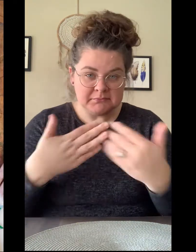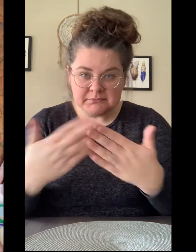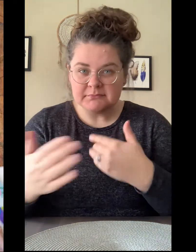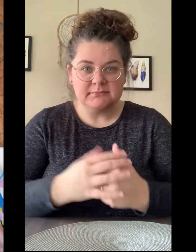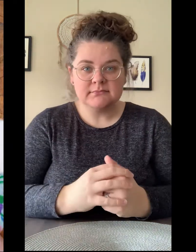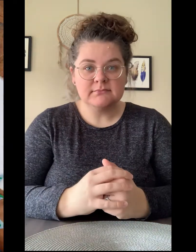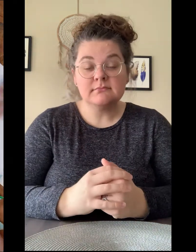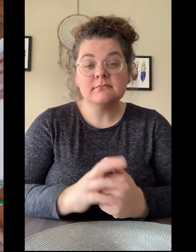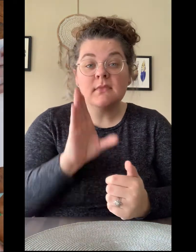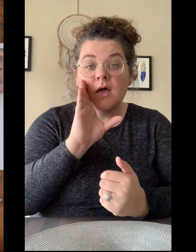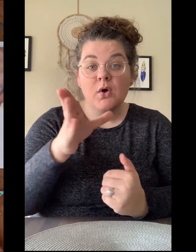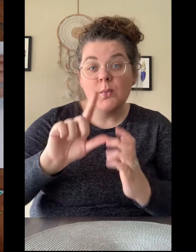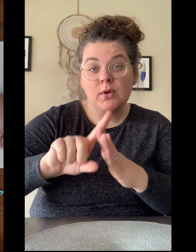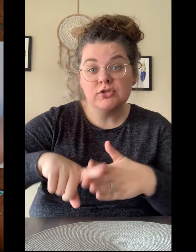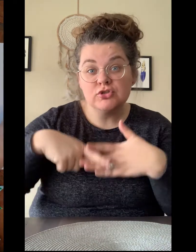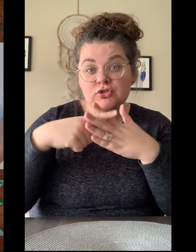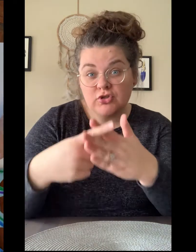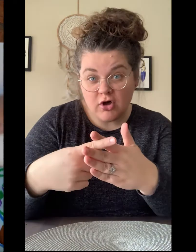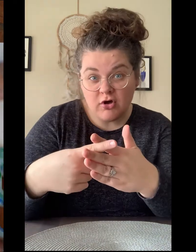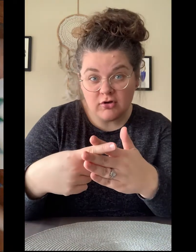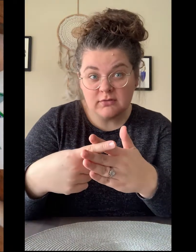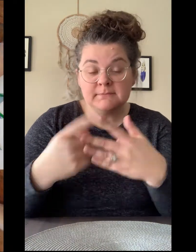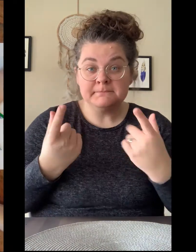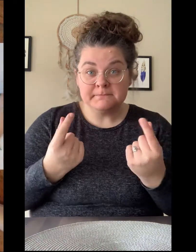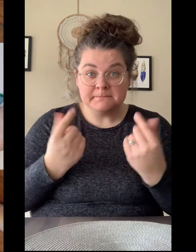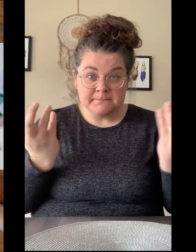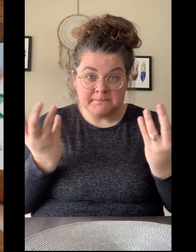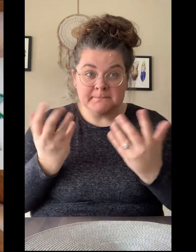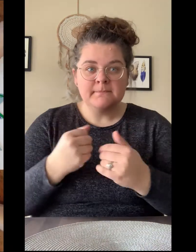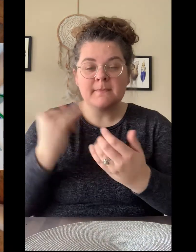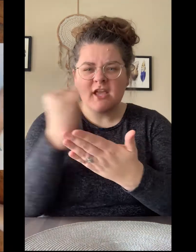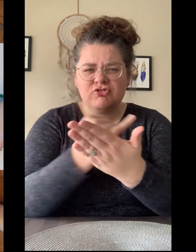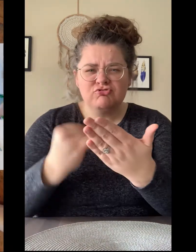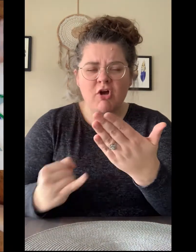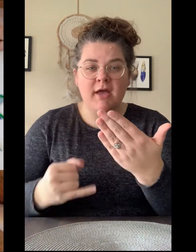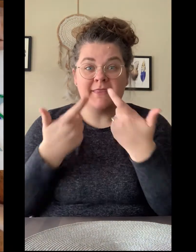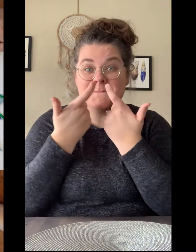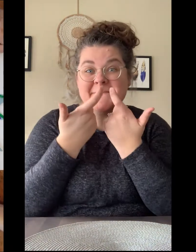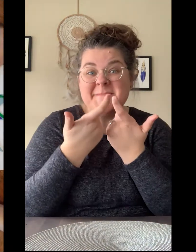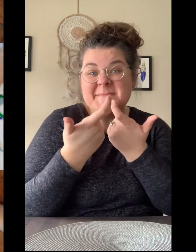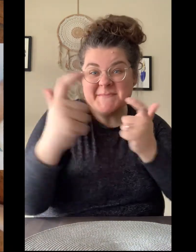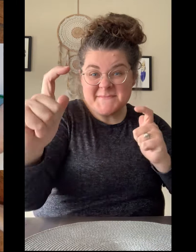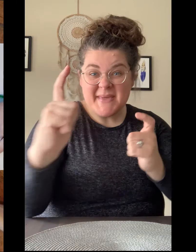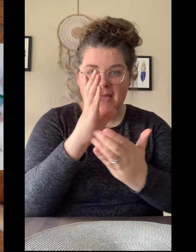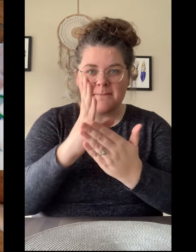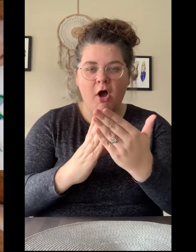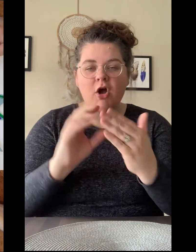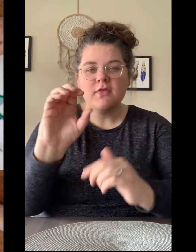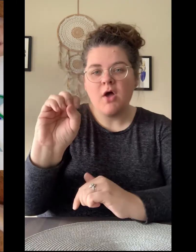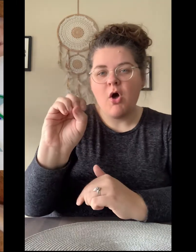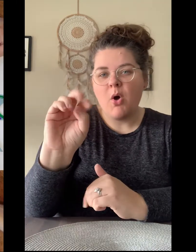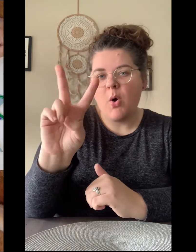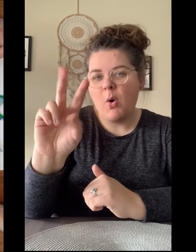we're going to start off by drawing our biggest part, this big oval part